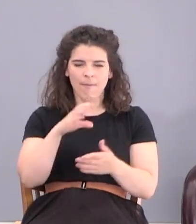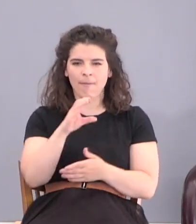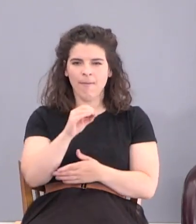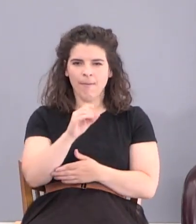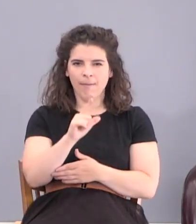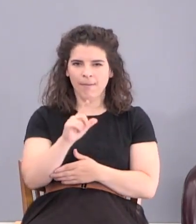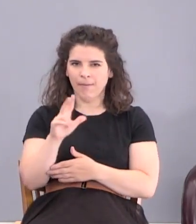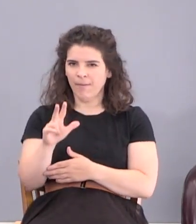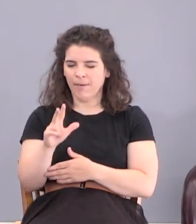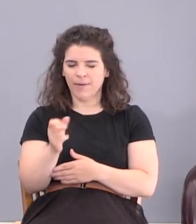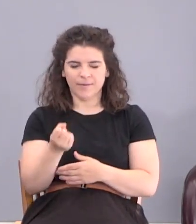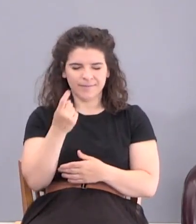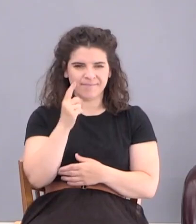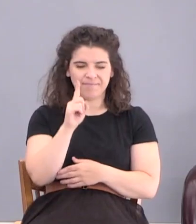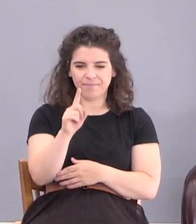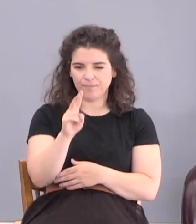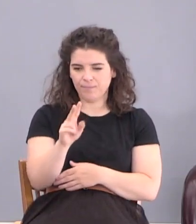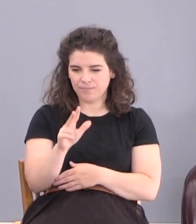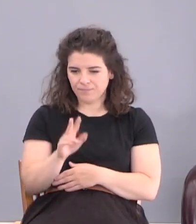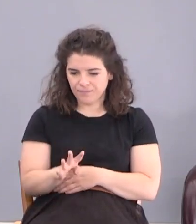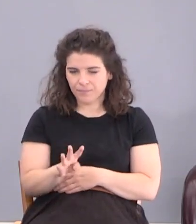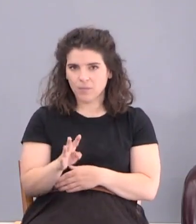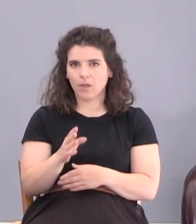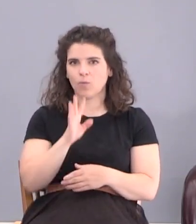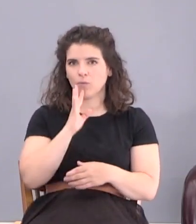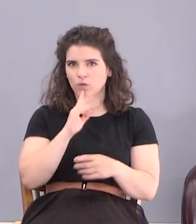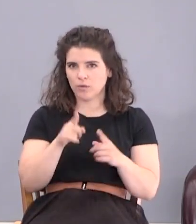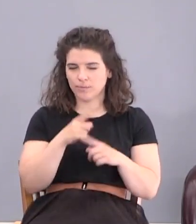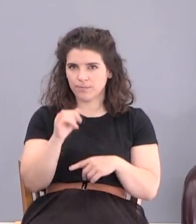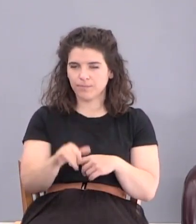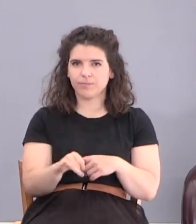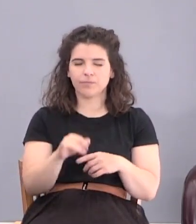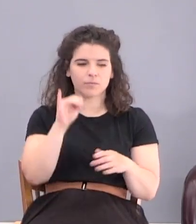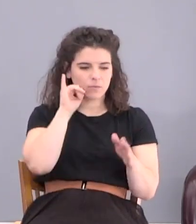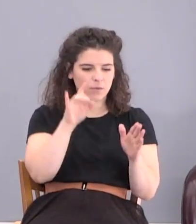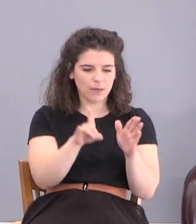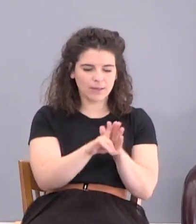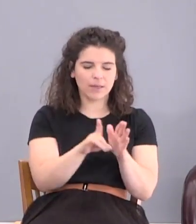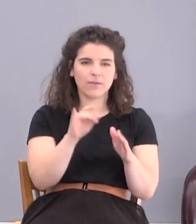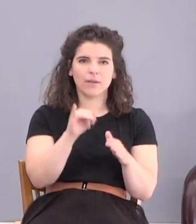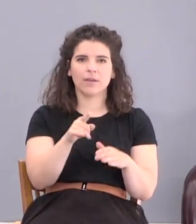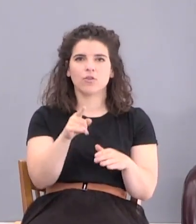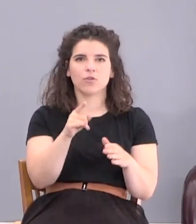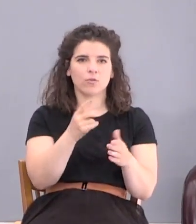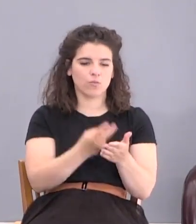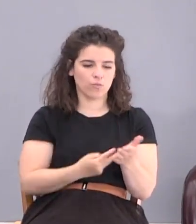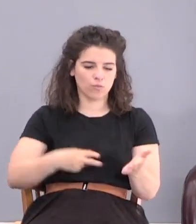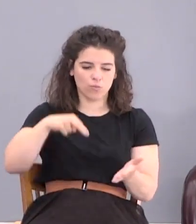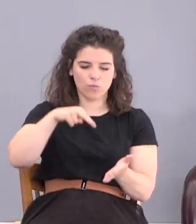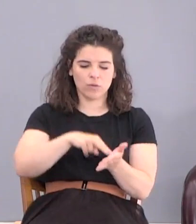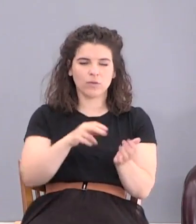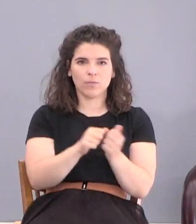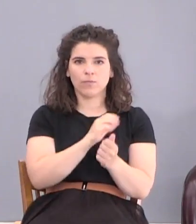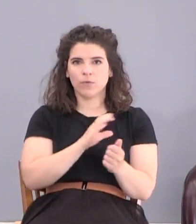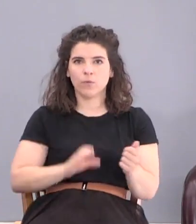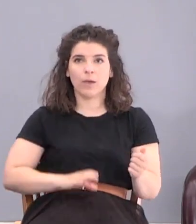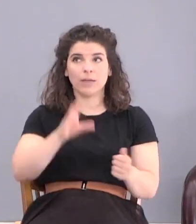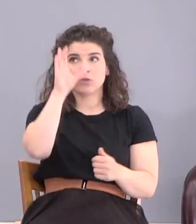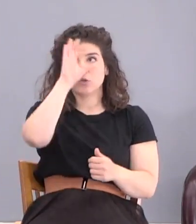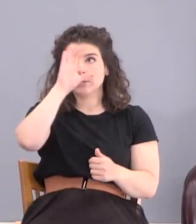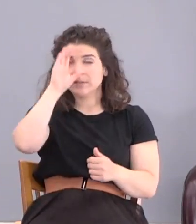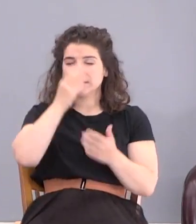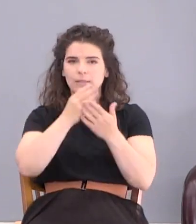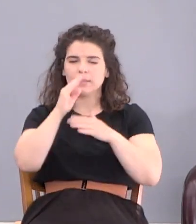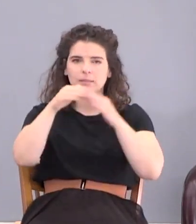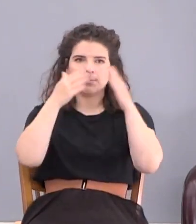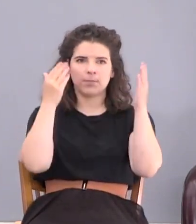in light of the first four passages and what we've talked about, where you identify that you're risen with Christ. You're seeking the things that are above. You're setting